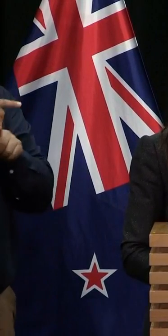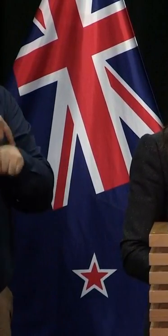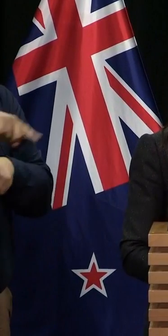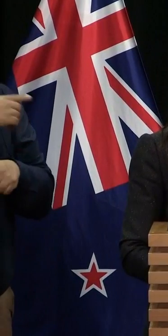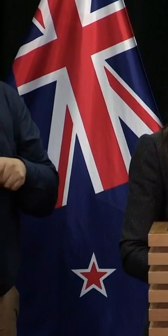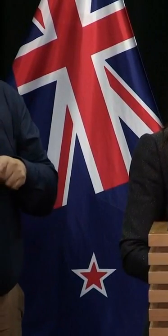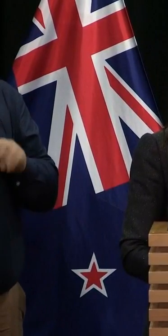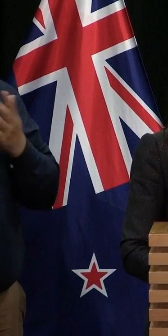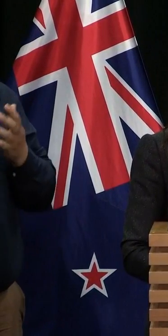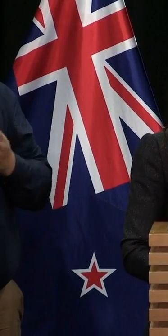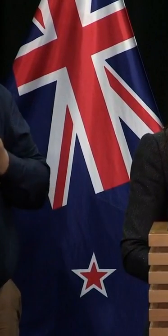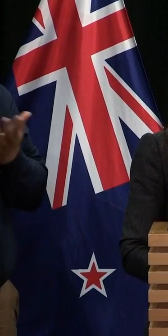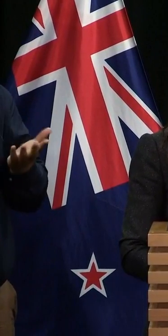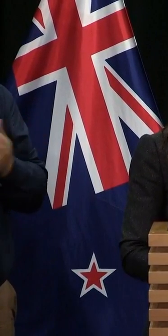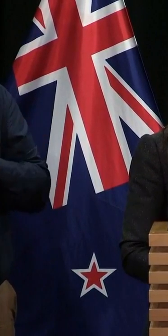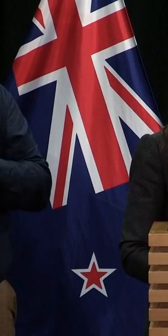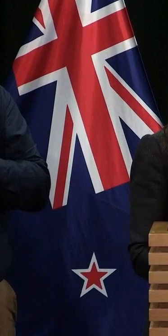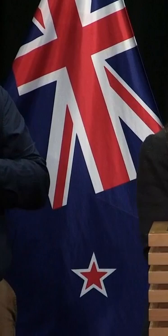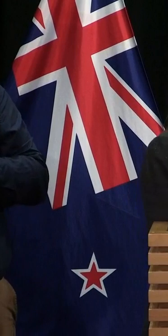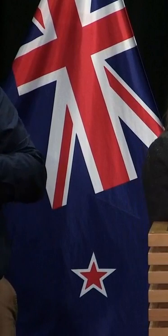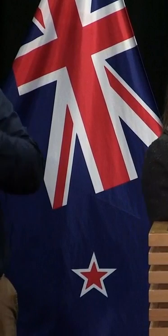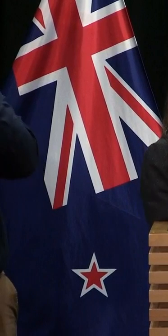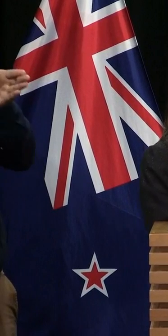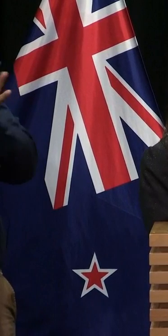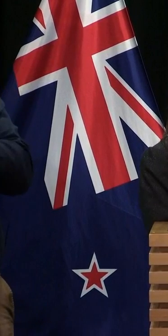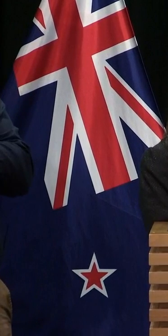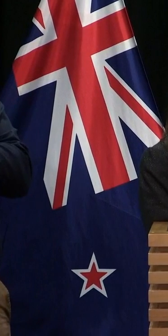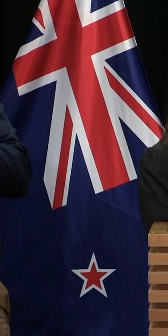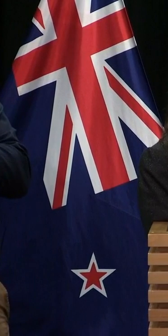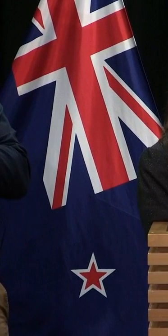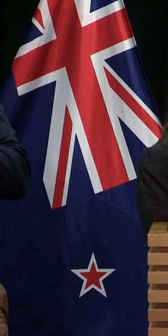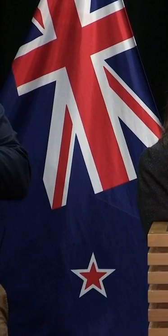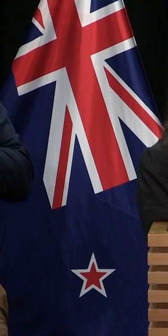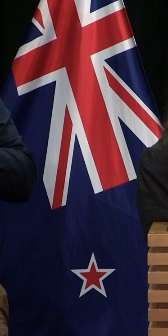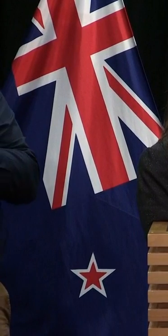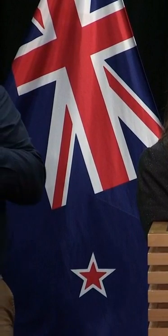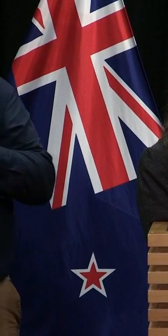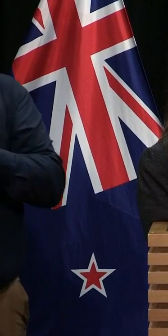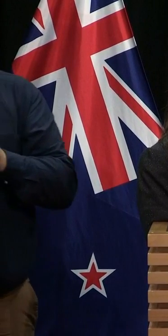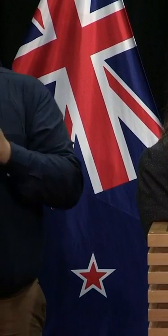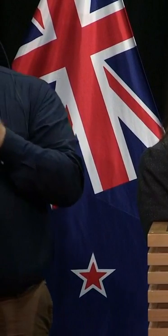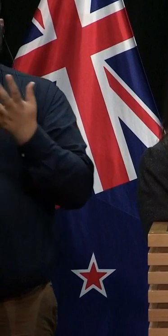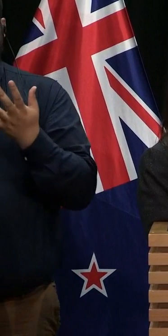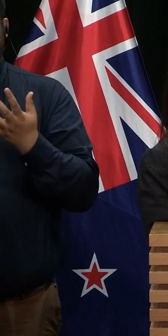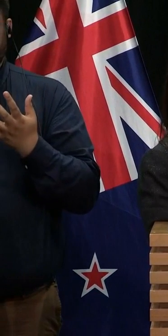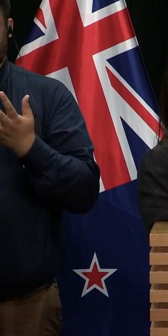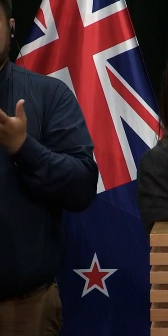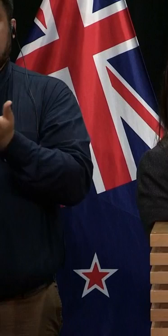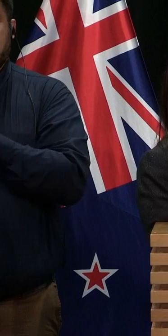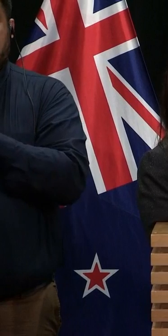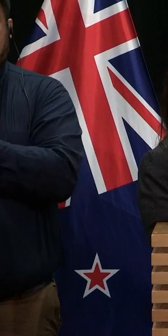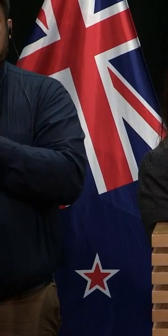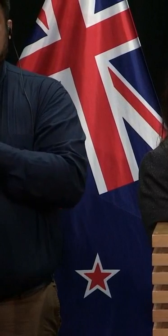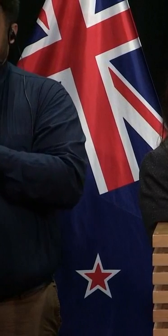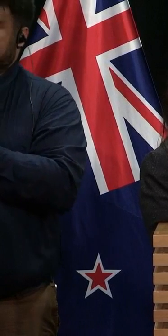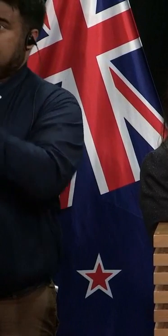How problematic for the Commission's work is the fact that many of the alleged perpetrators will now be deceased? Even some of we're looking at the